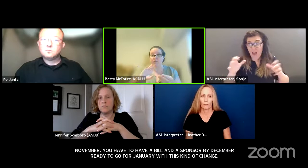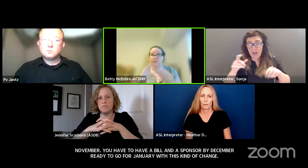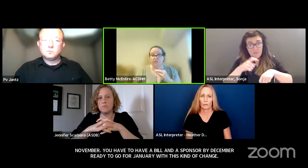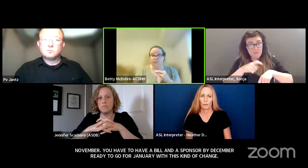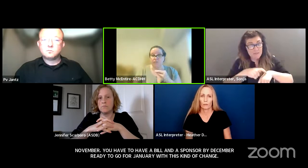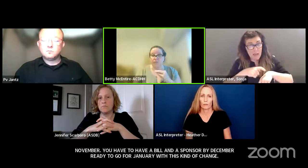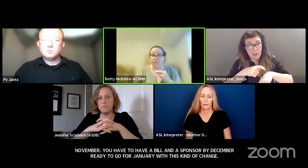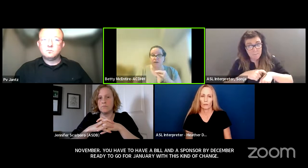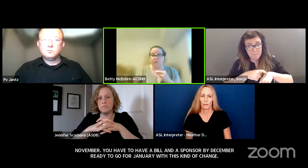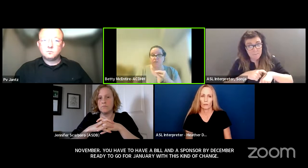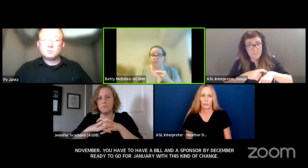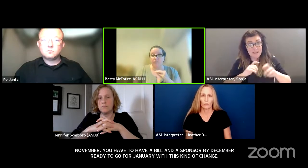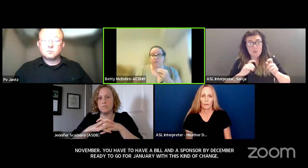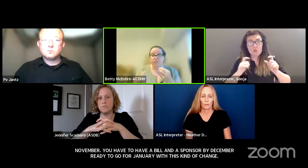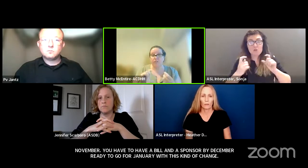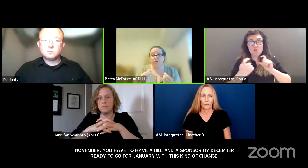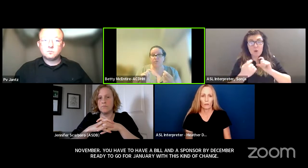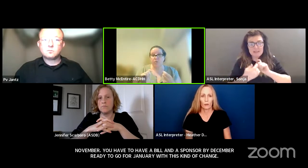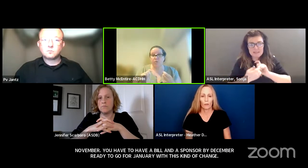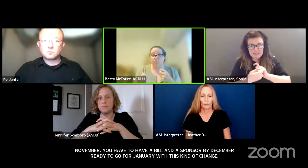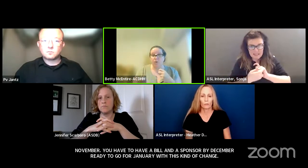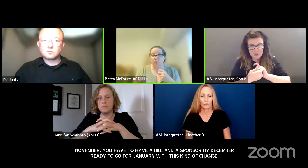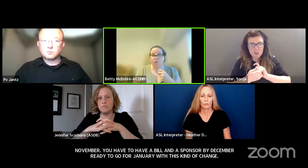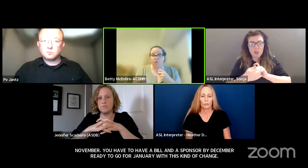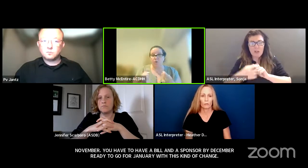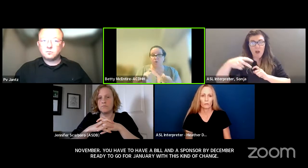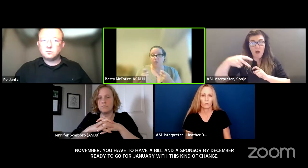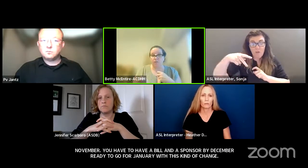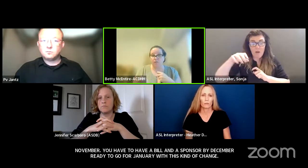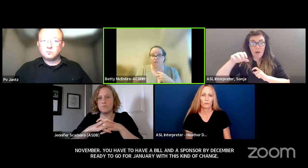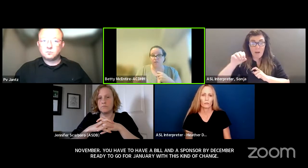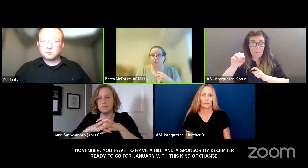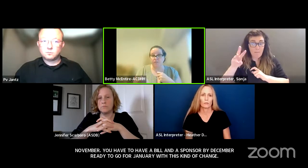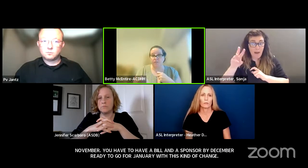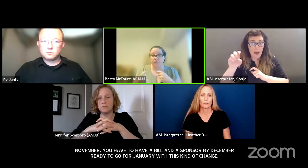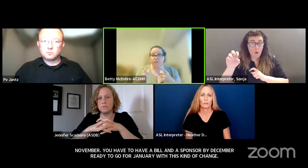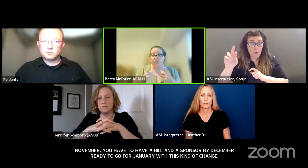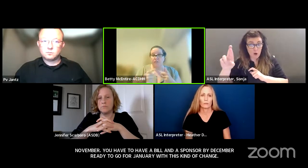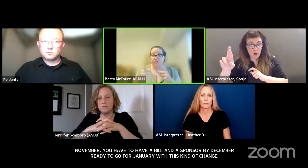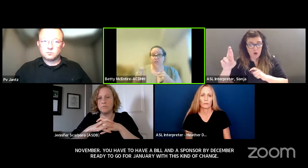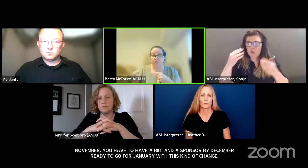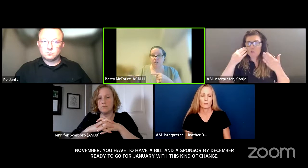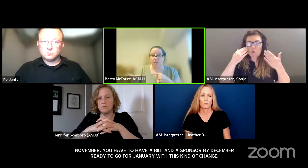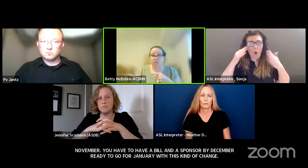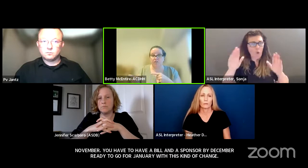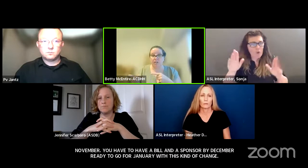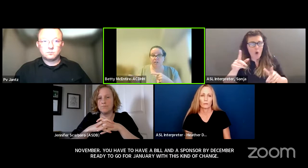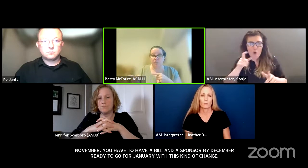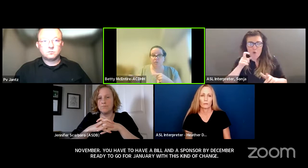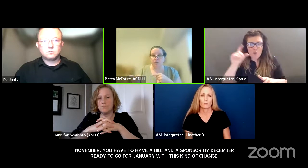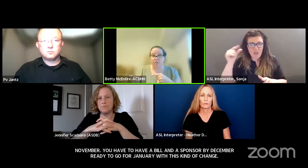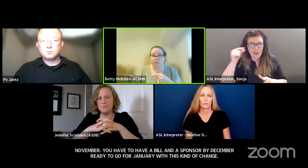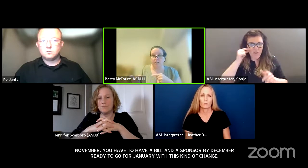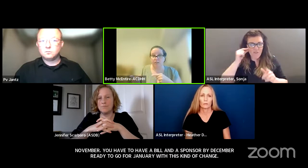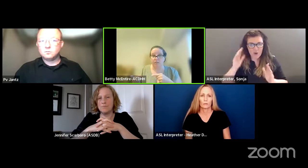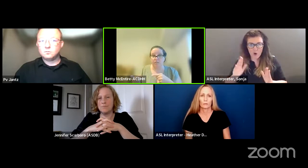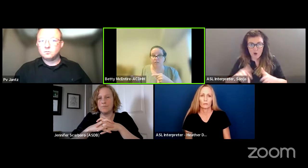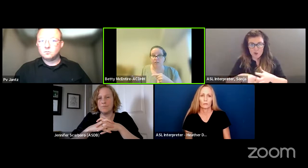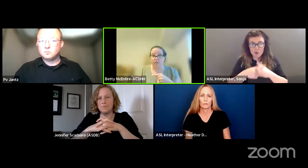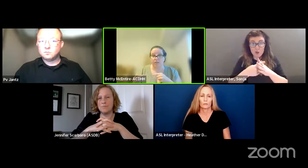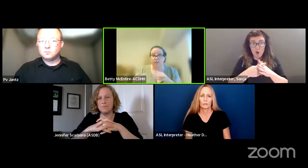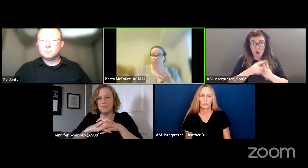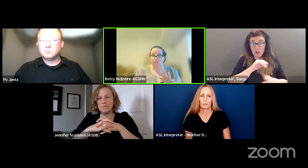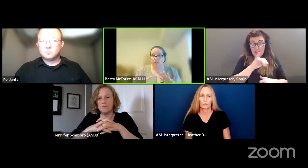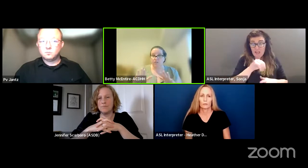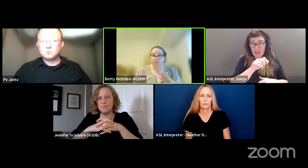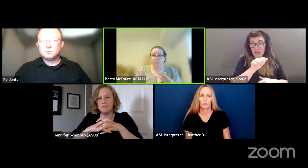are transition of powers and you don't know who your governor is going to be starting in January